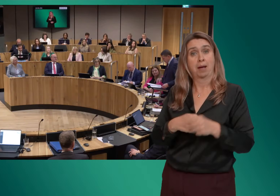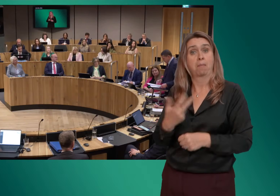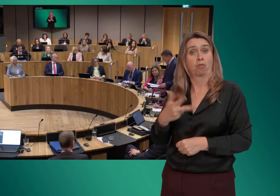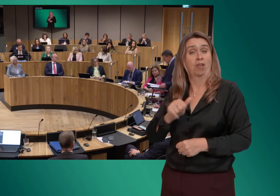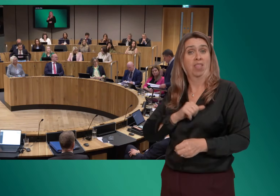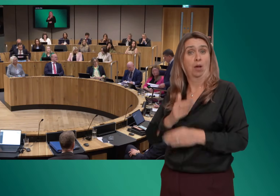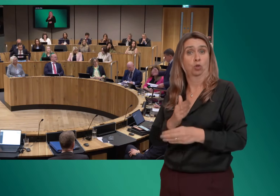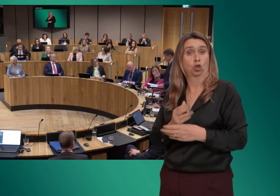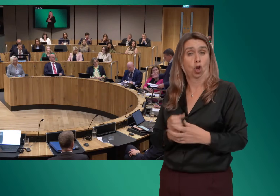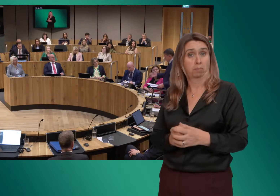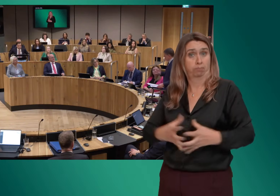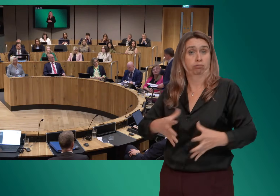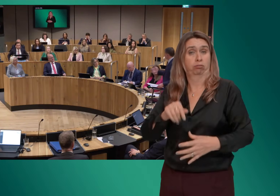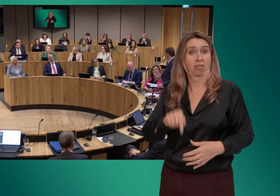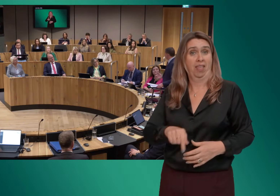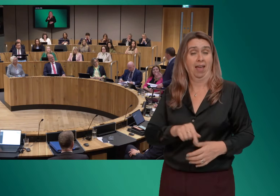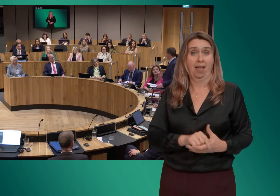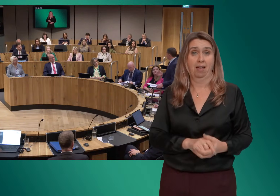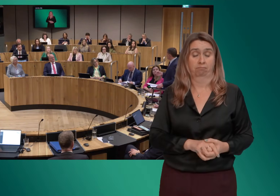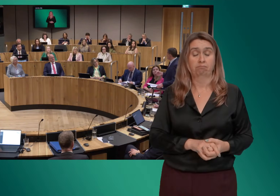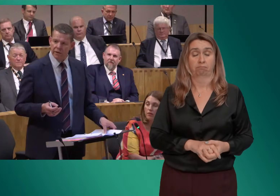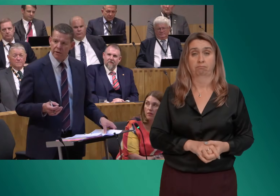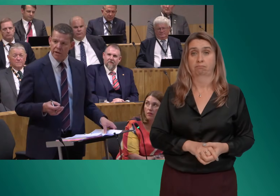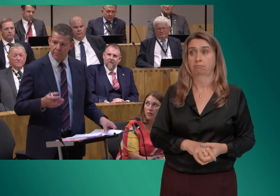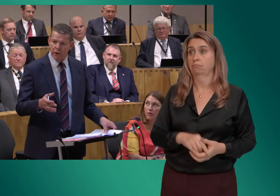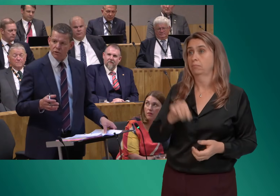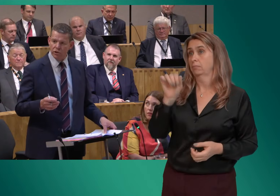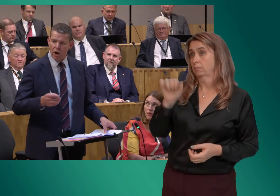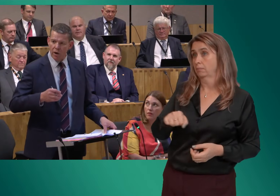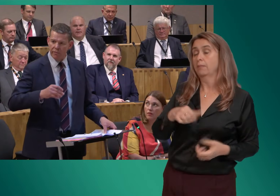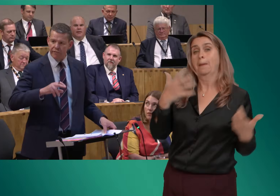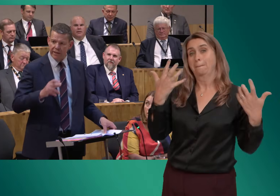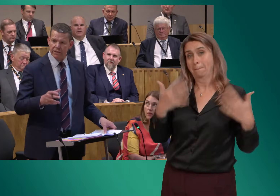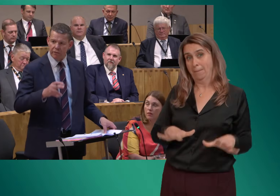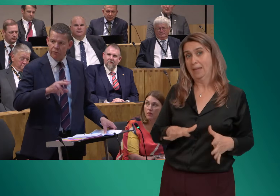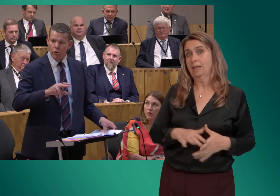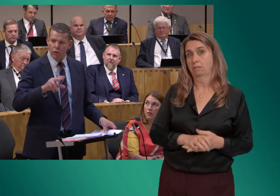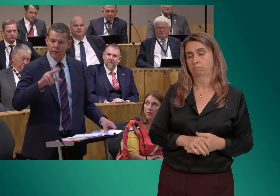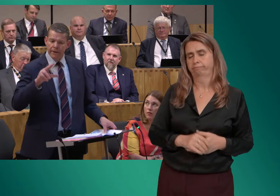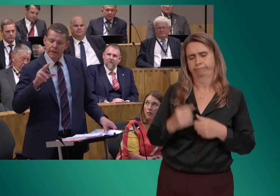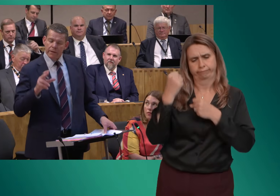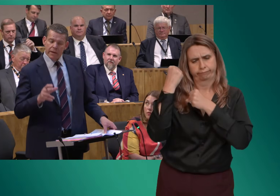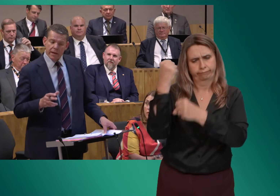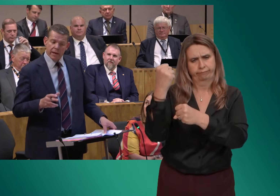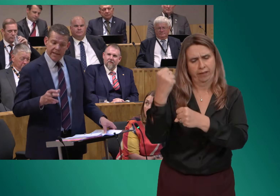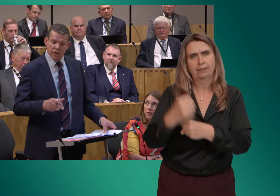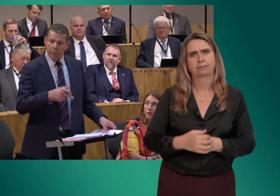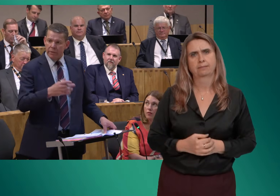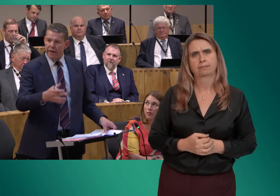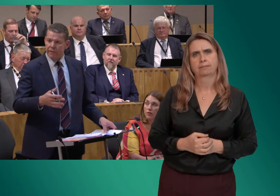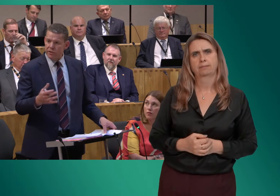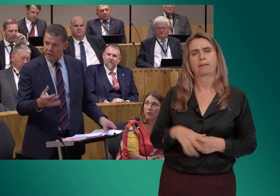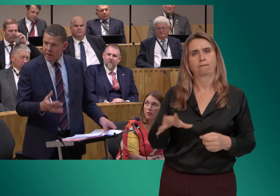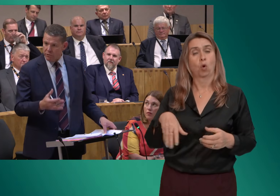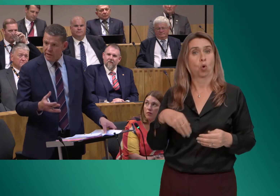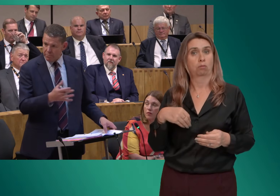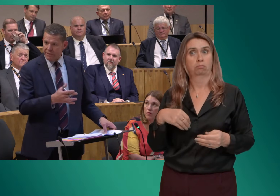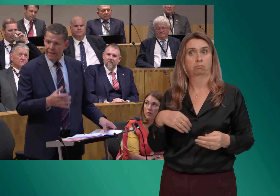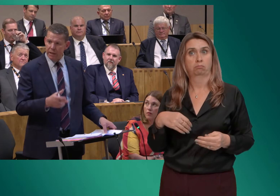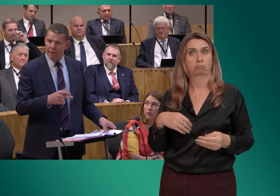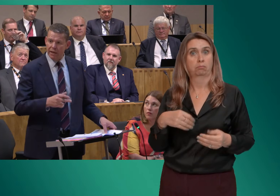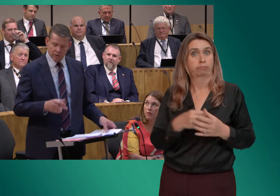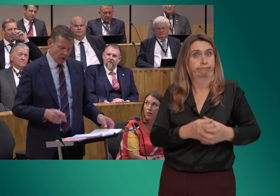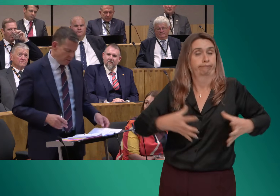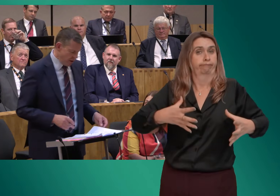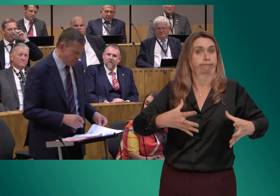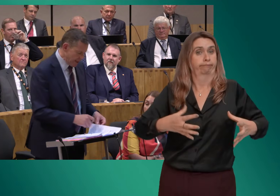Yes, I have on a personal level, always taken the approach of fighting for the economic benefits that come to that